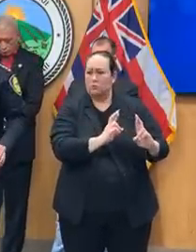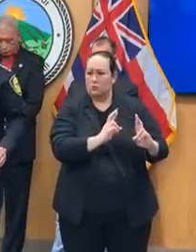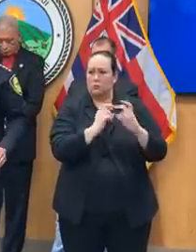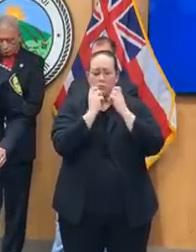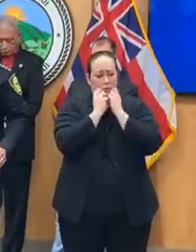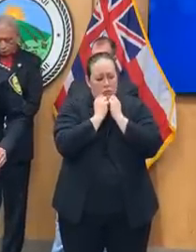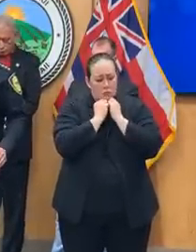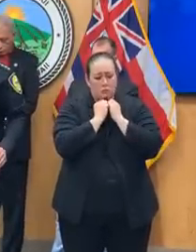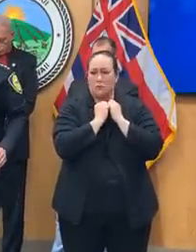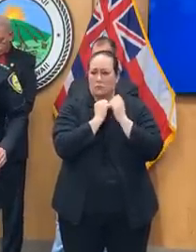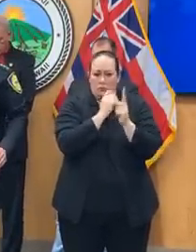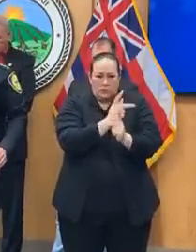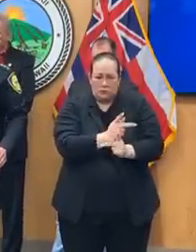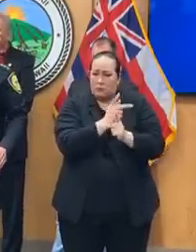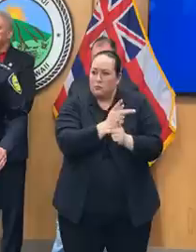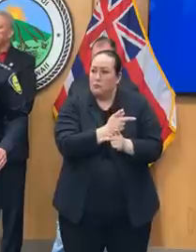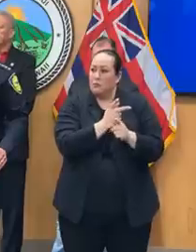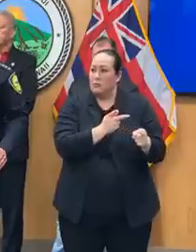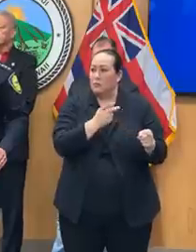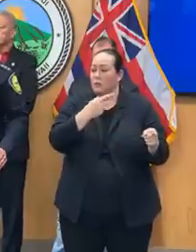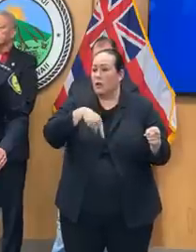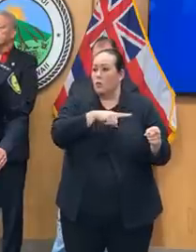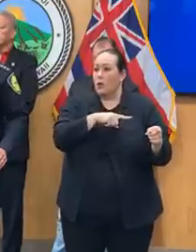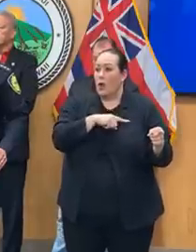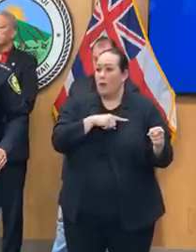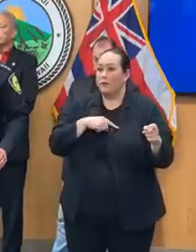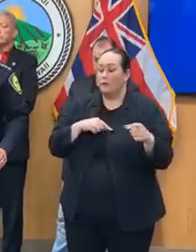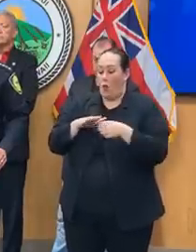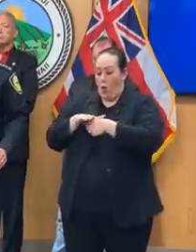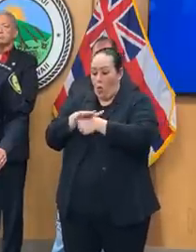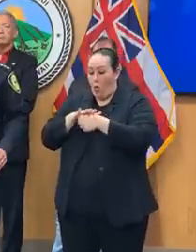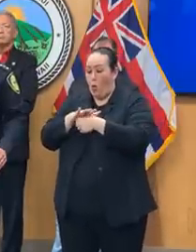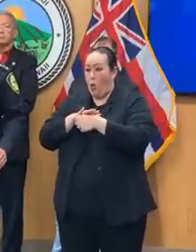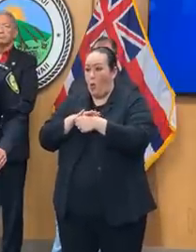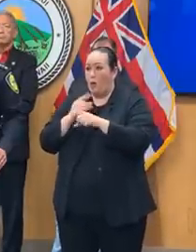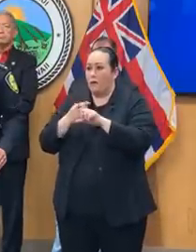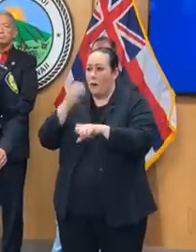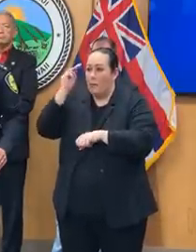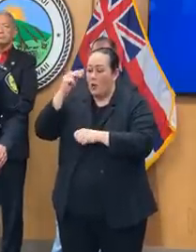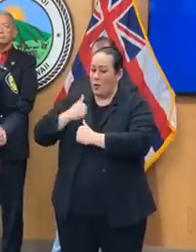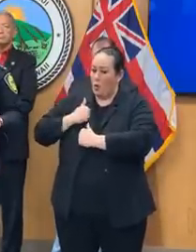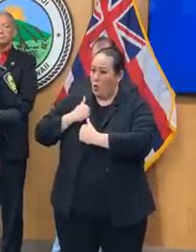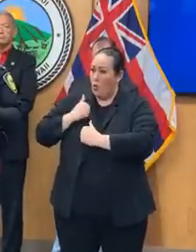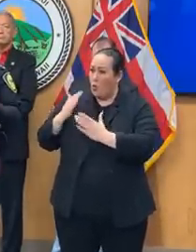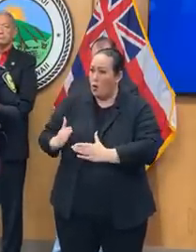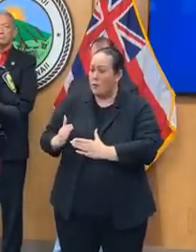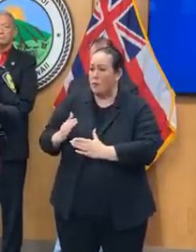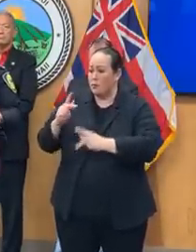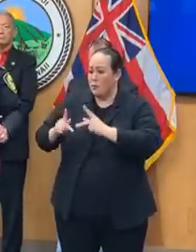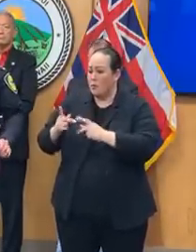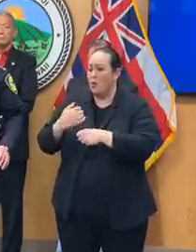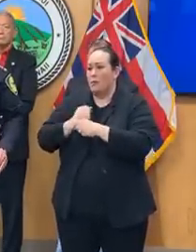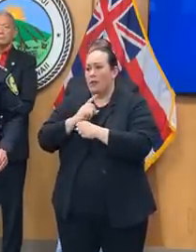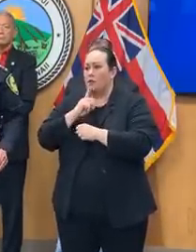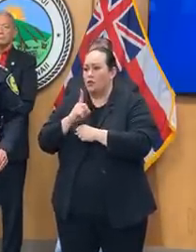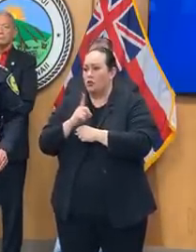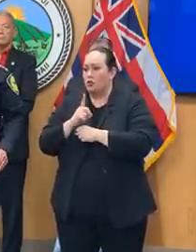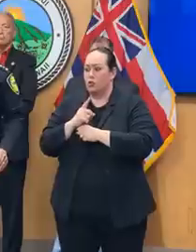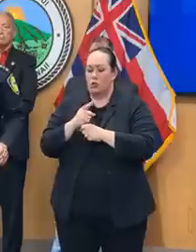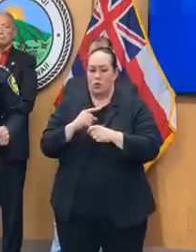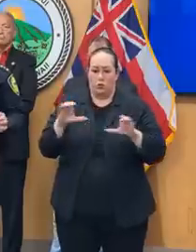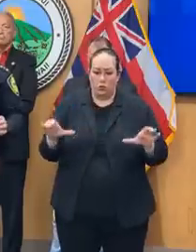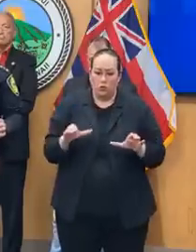that it deserves. And we have members of the armed forces local from Maui here that are making sure that we do this